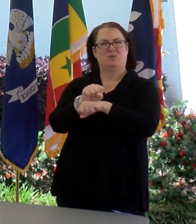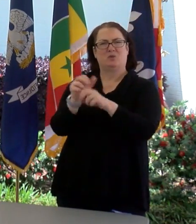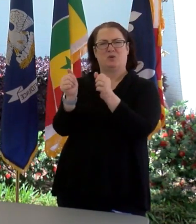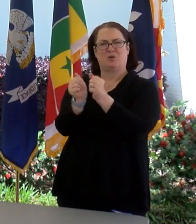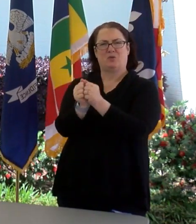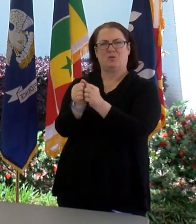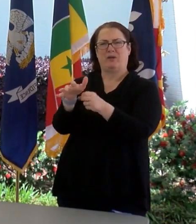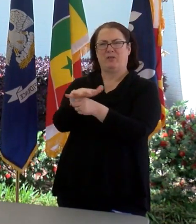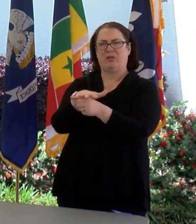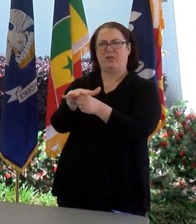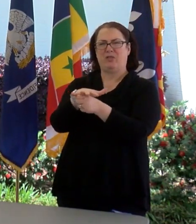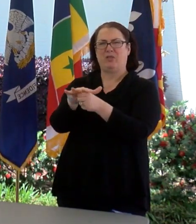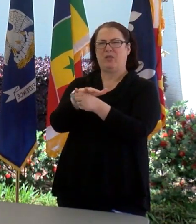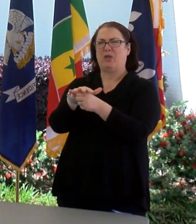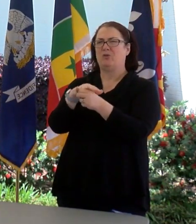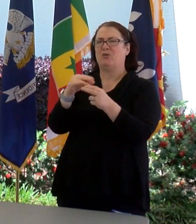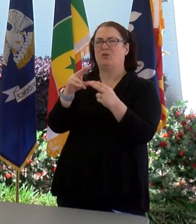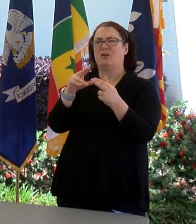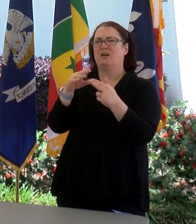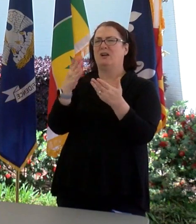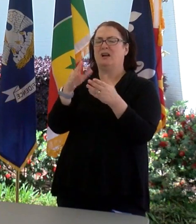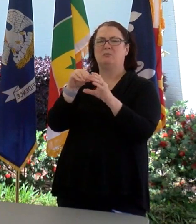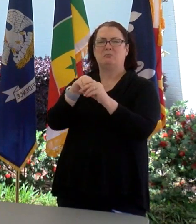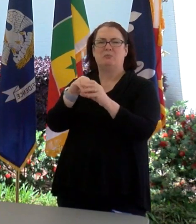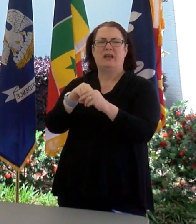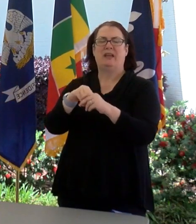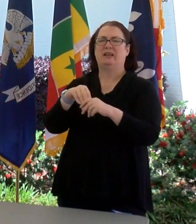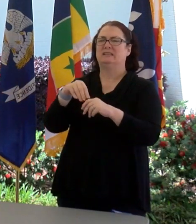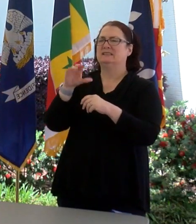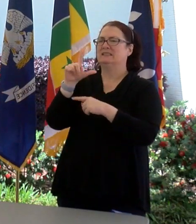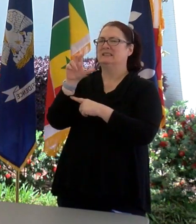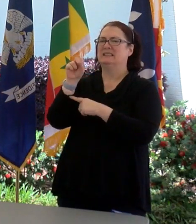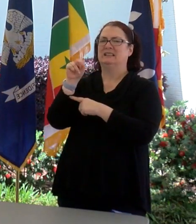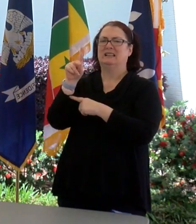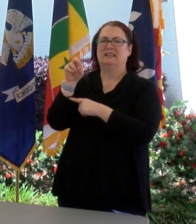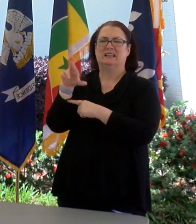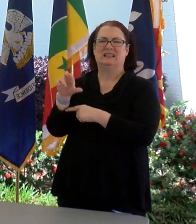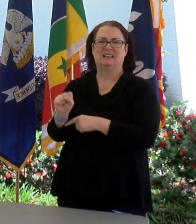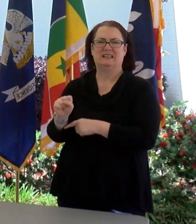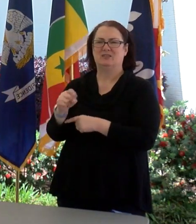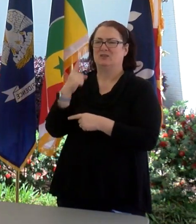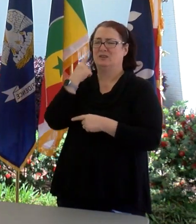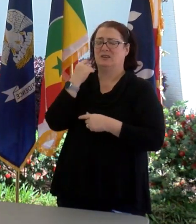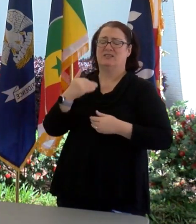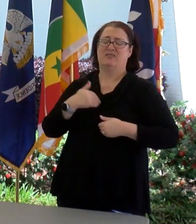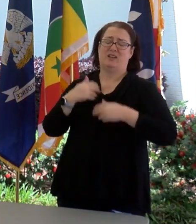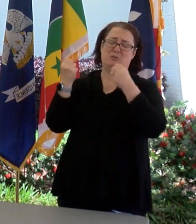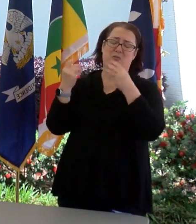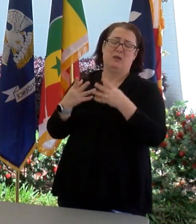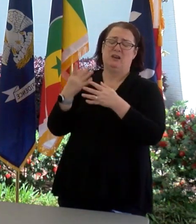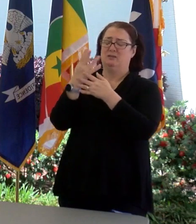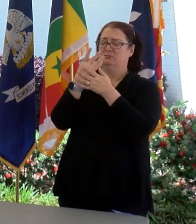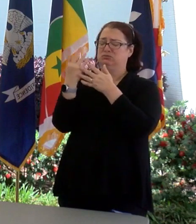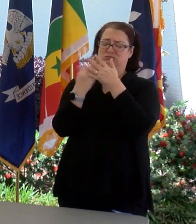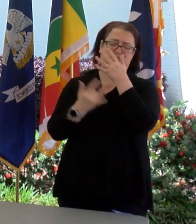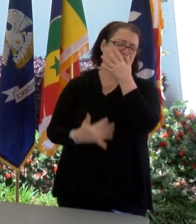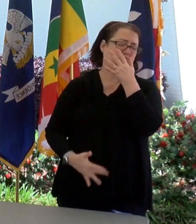Be persistent and patient as the SVA is dealing with loan applications that are many multiples of their normal volume.